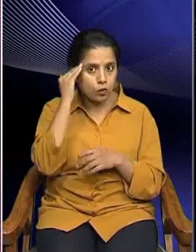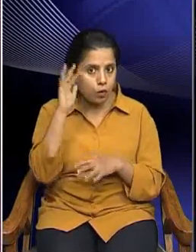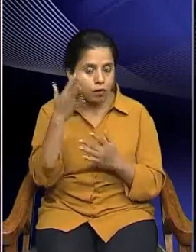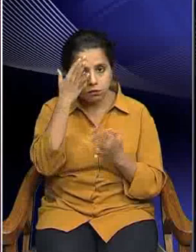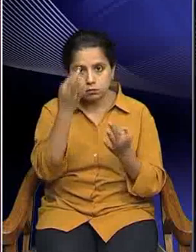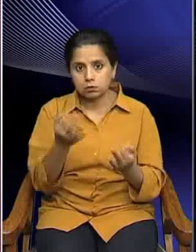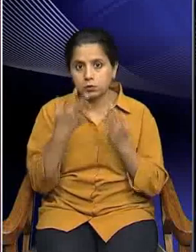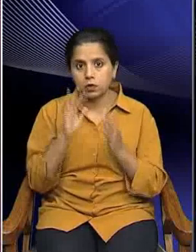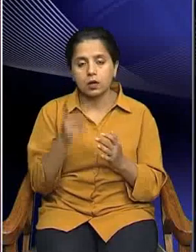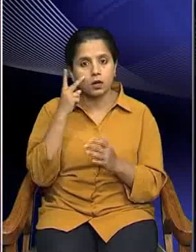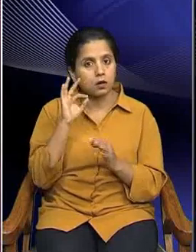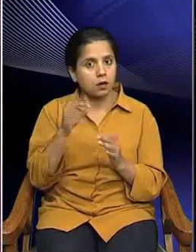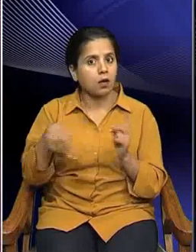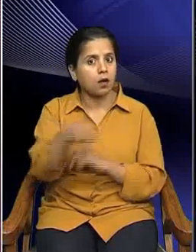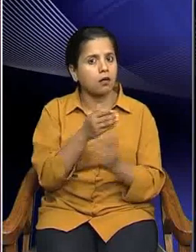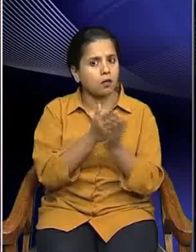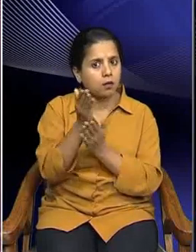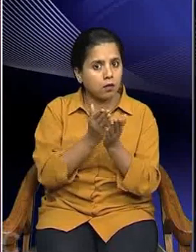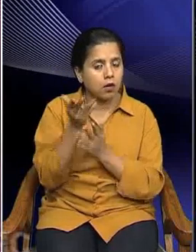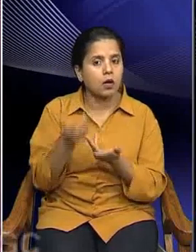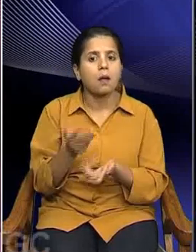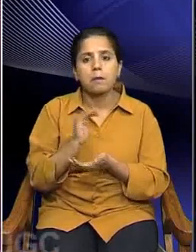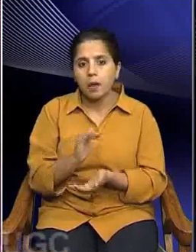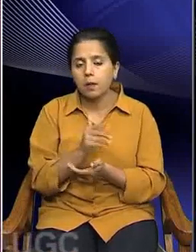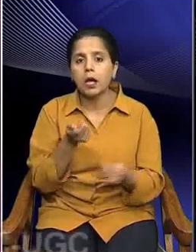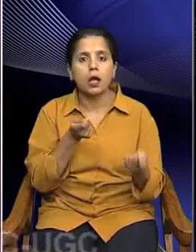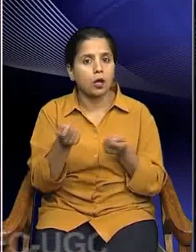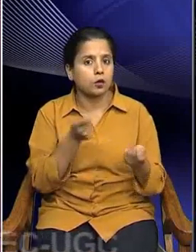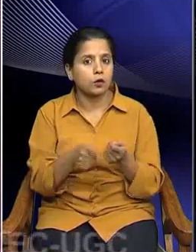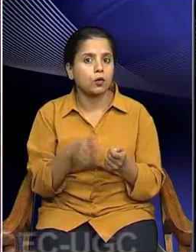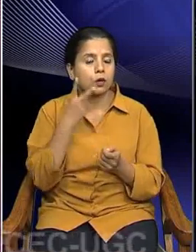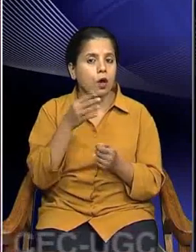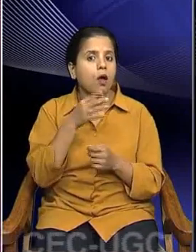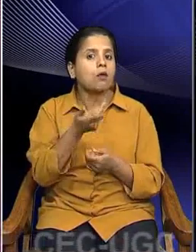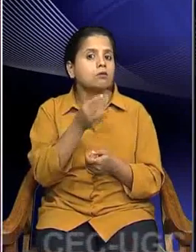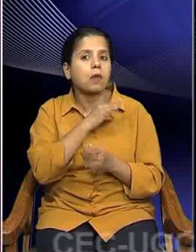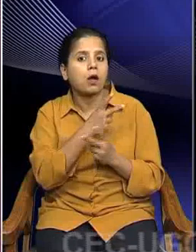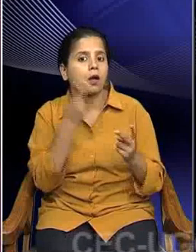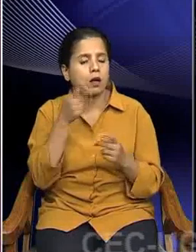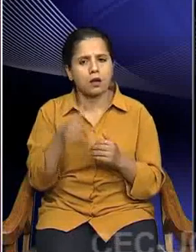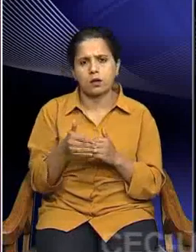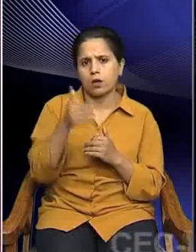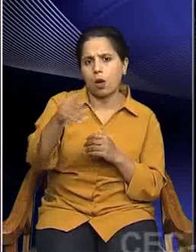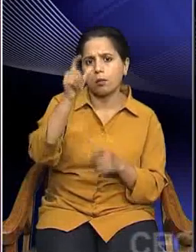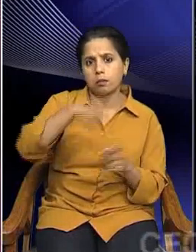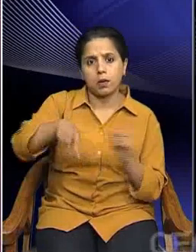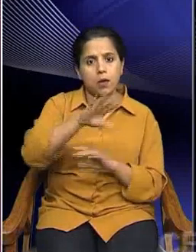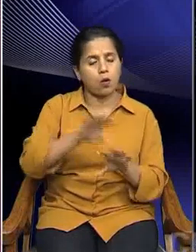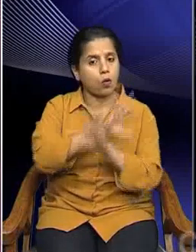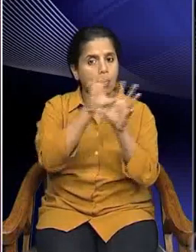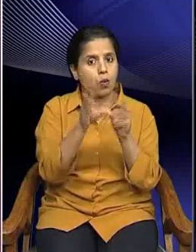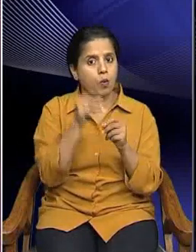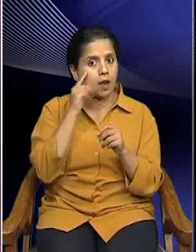mastery of the effective techniques of fertility control. The cost of fertility regulation. So as long as people have all these